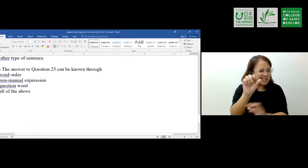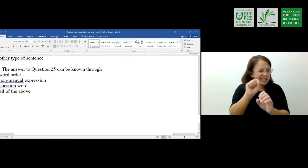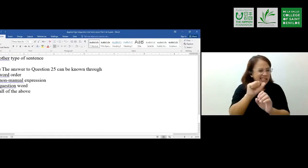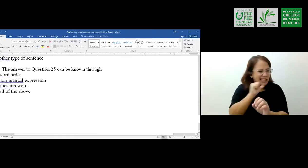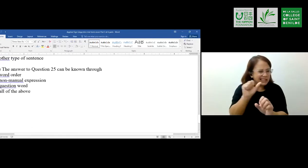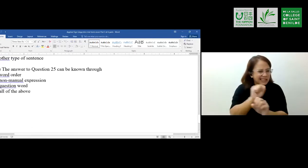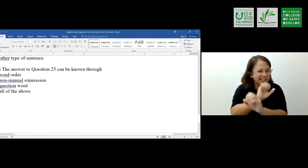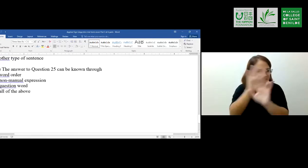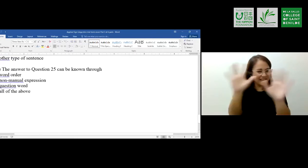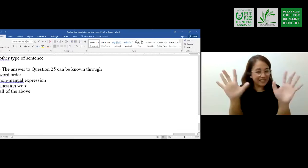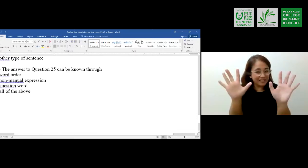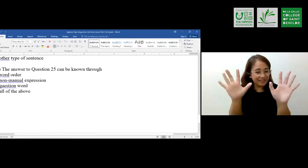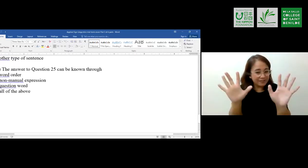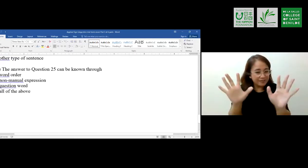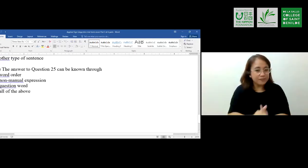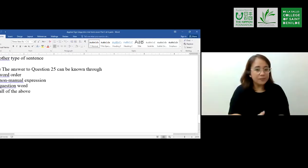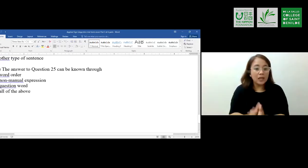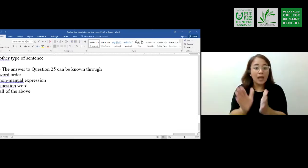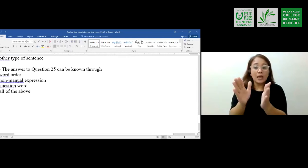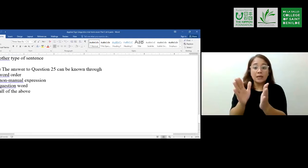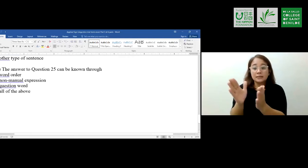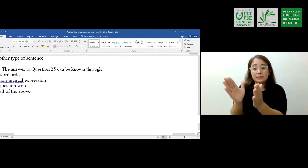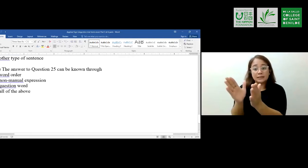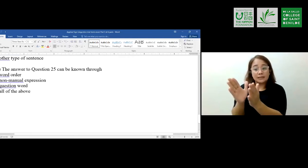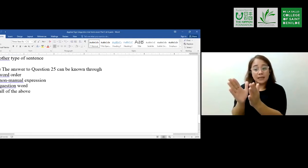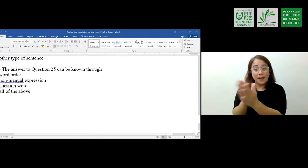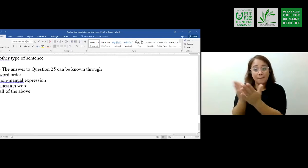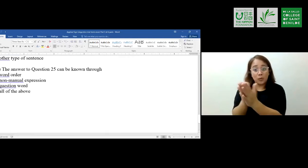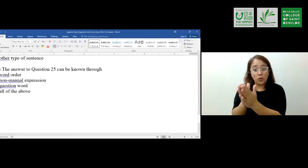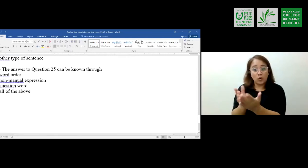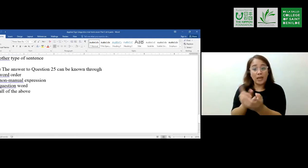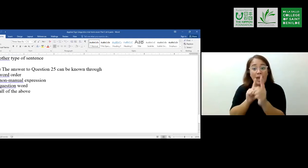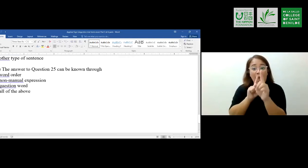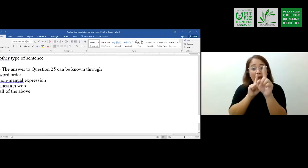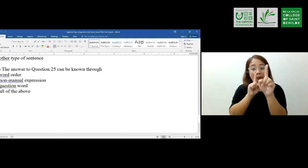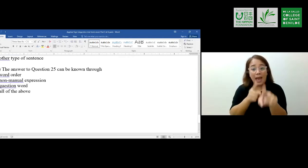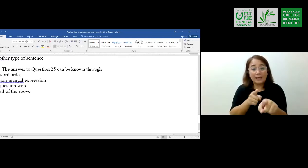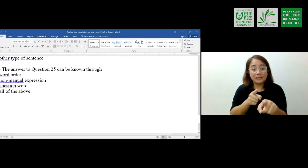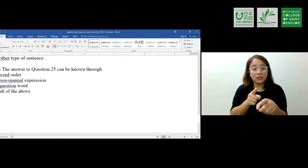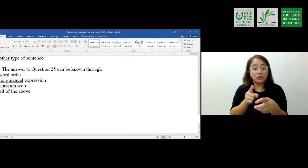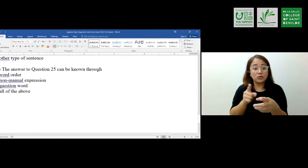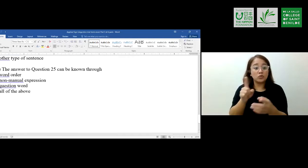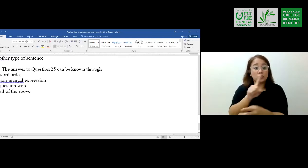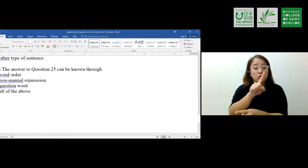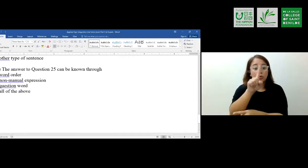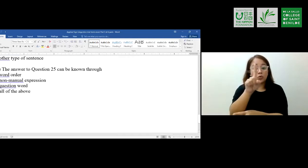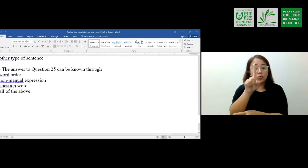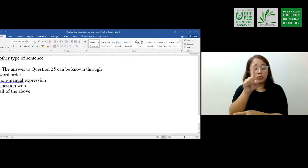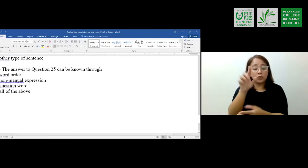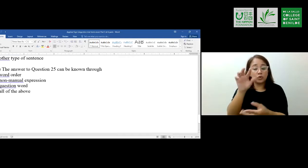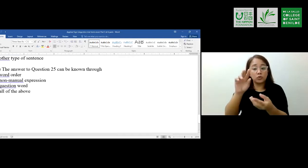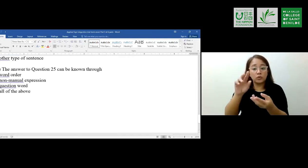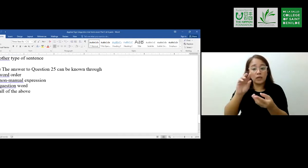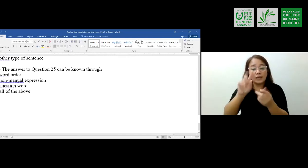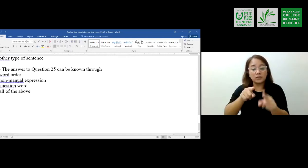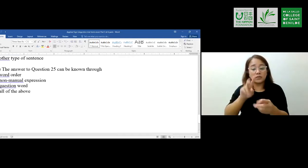with the book. The answer to question 25 can be known through A, word order,